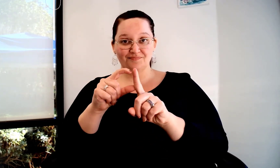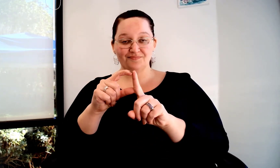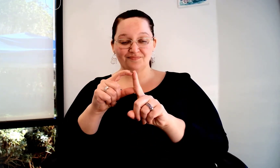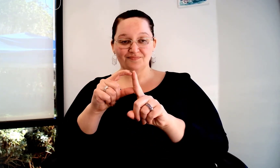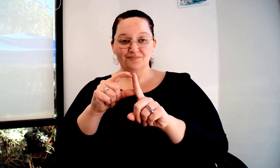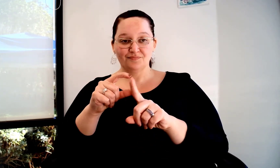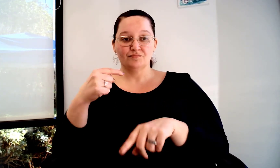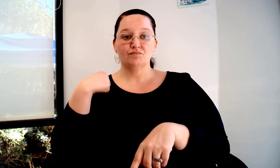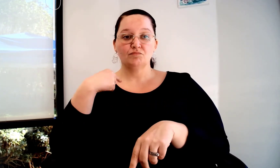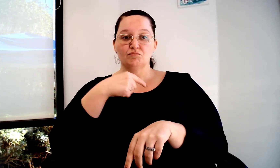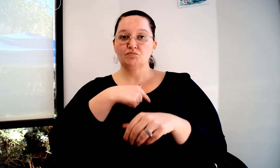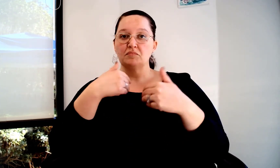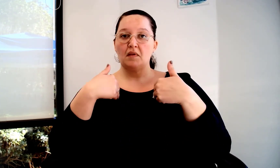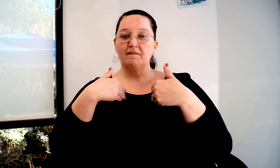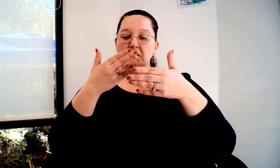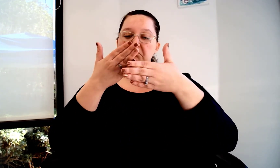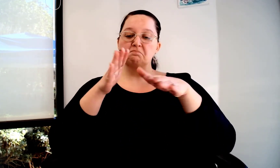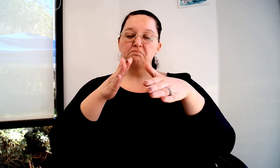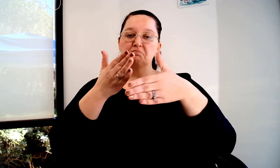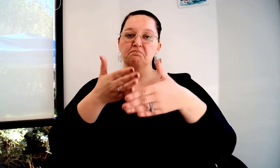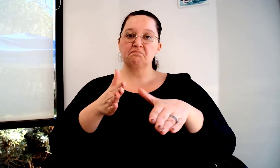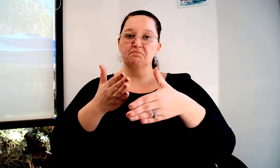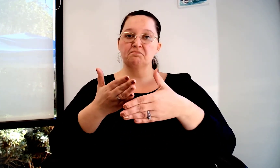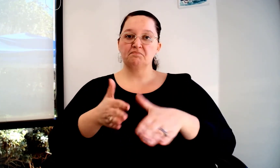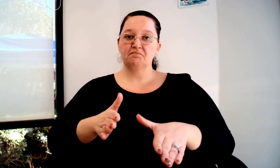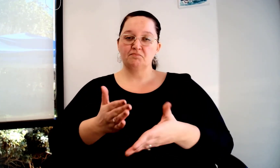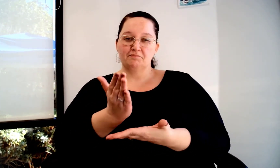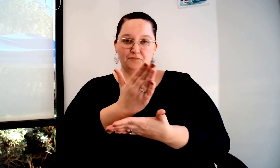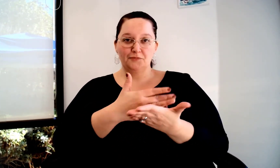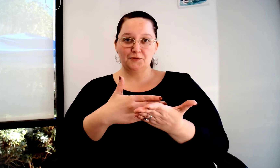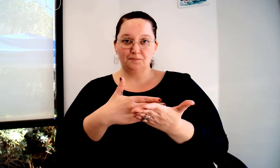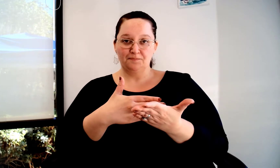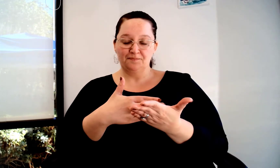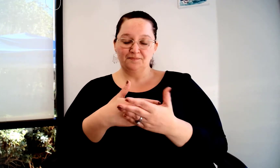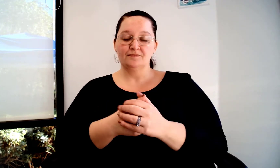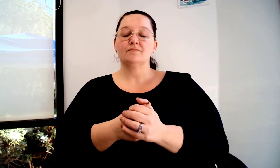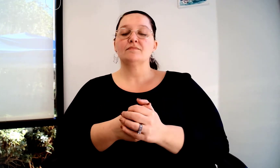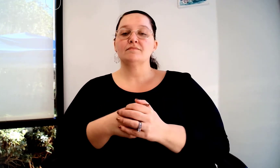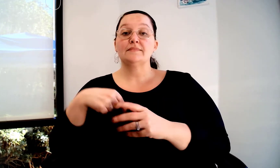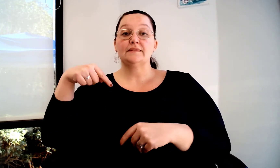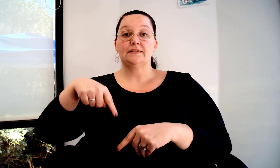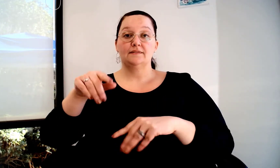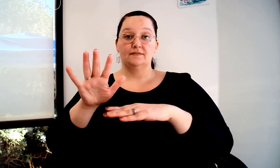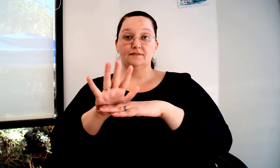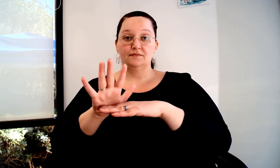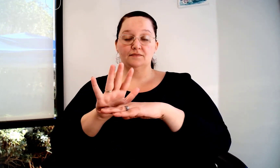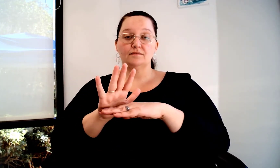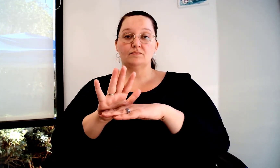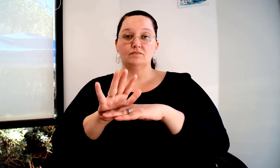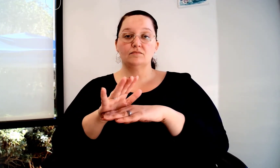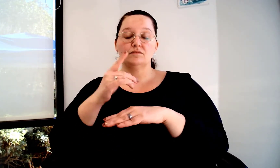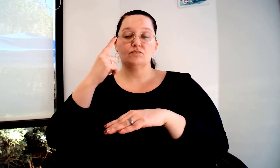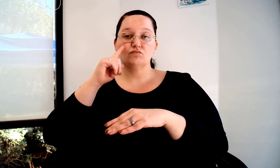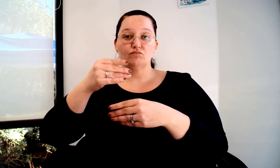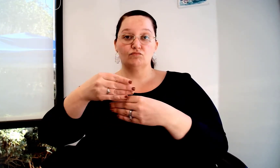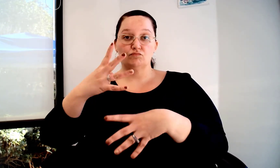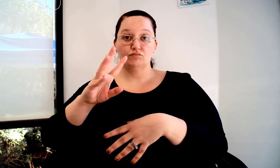Just like before, there are 60 vocab words on our list. I've broken it into different sections. This